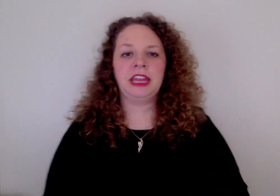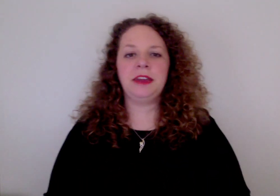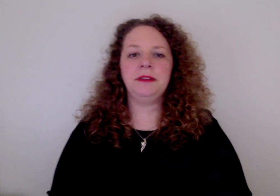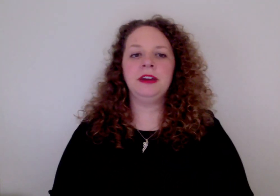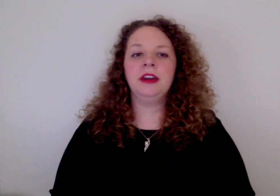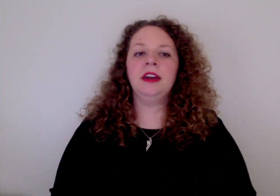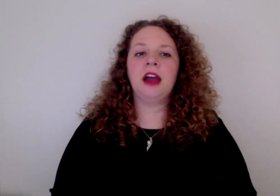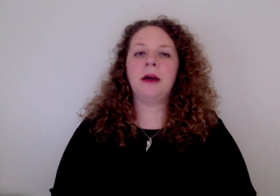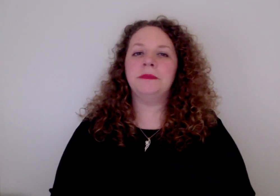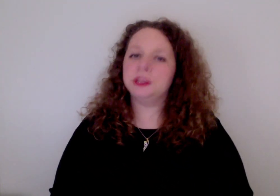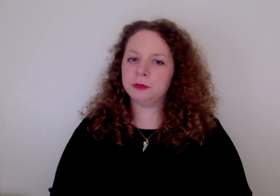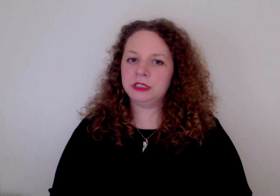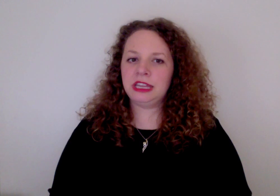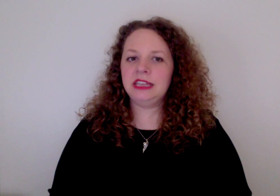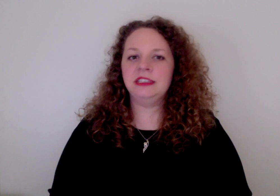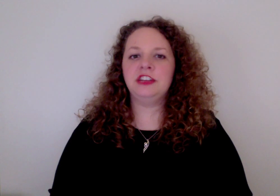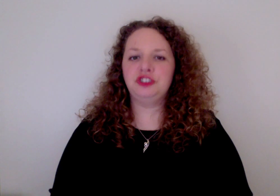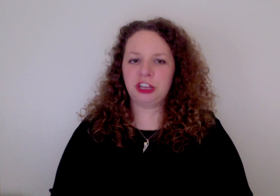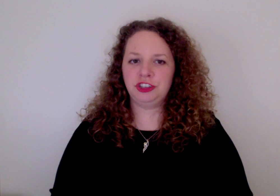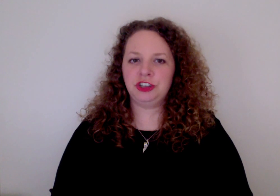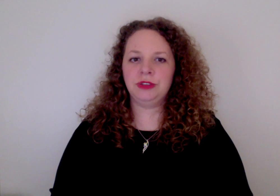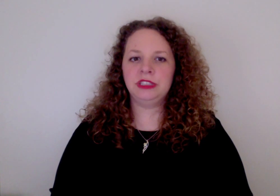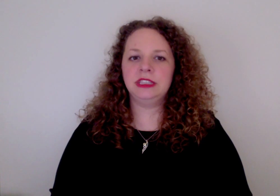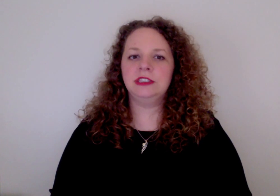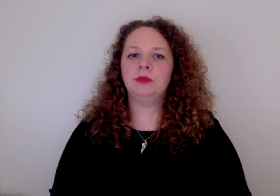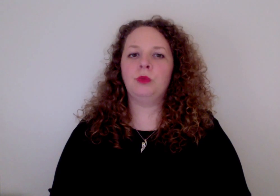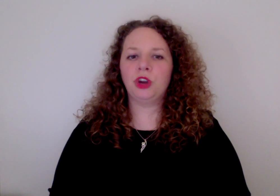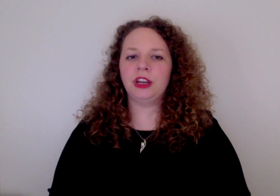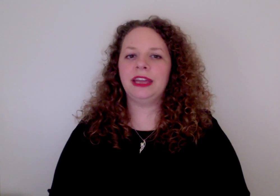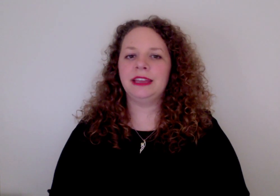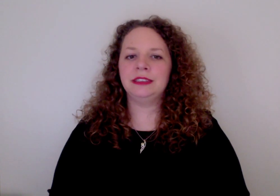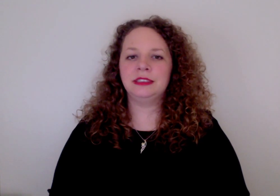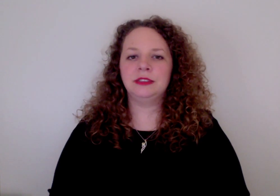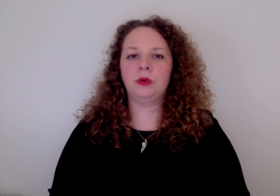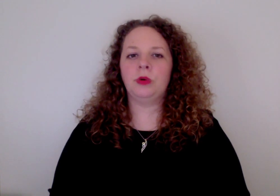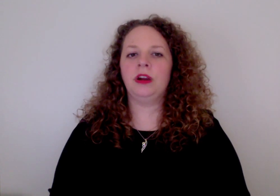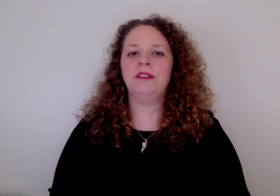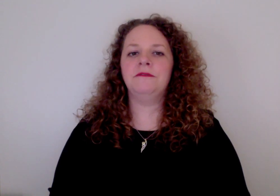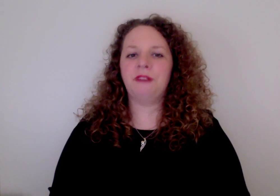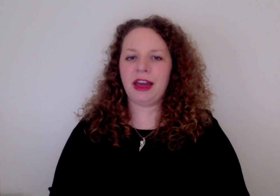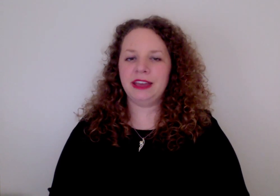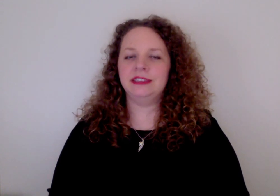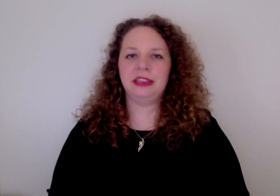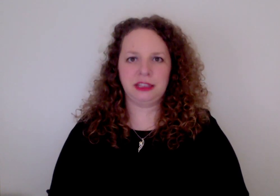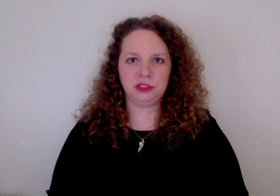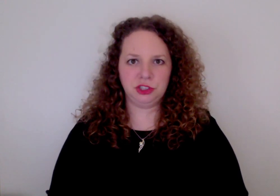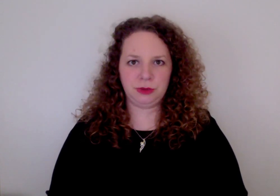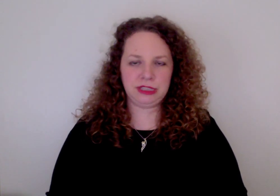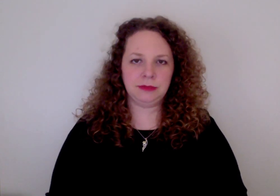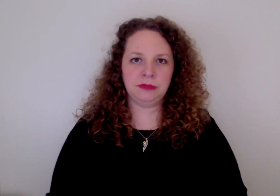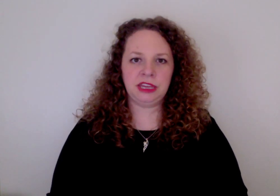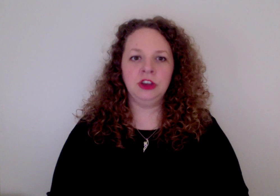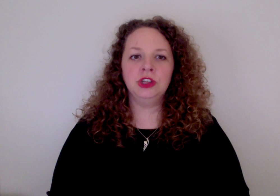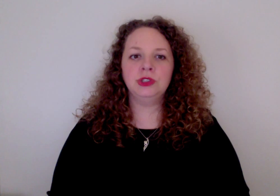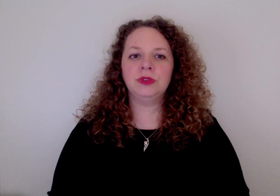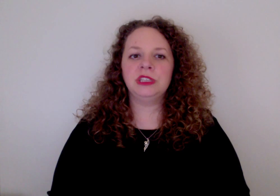Okay. This one is a gesture. This is to warn against or advise against doing something. So this